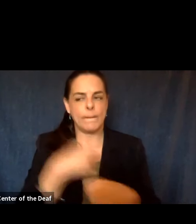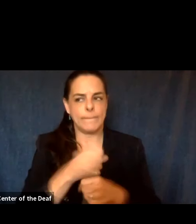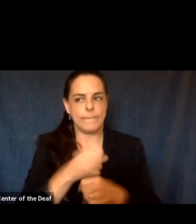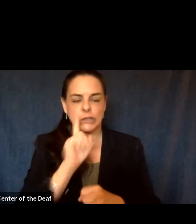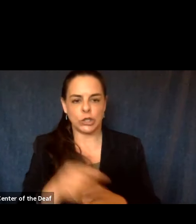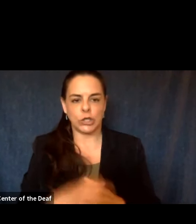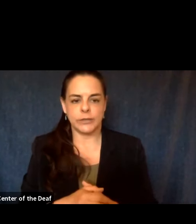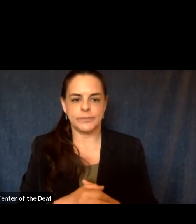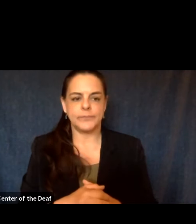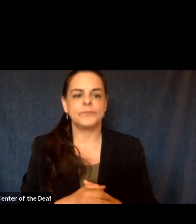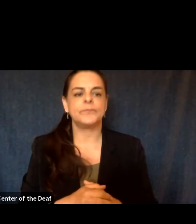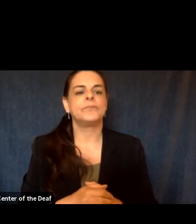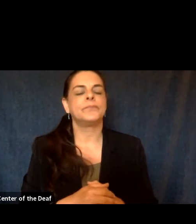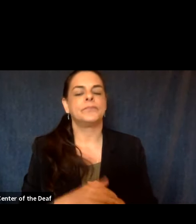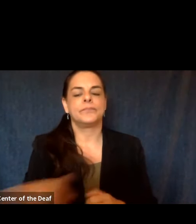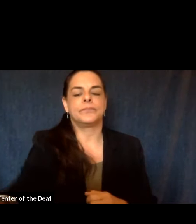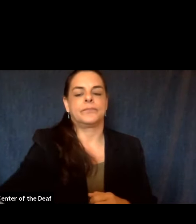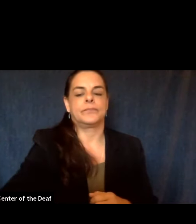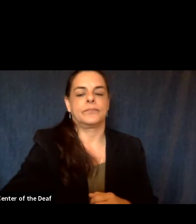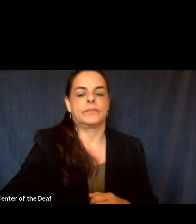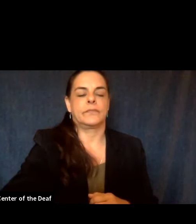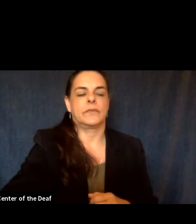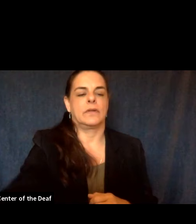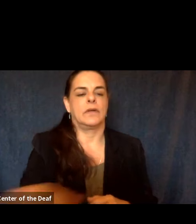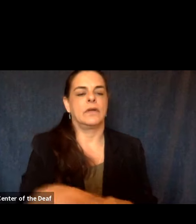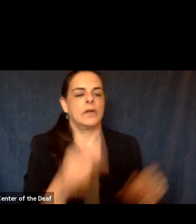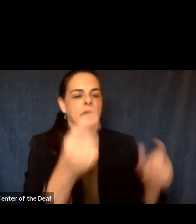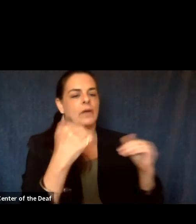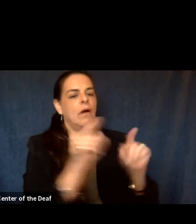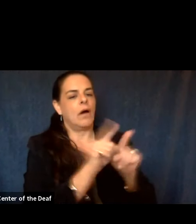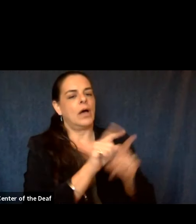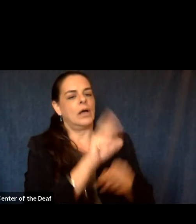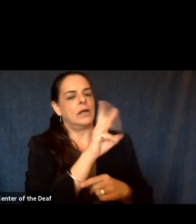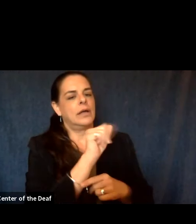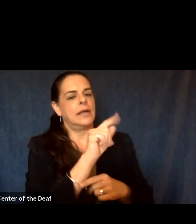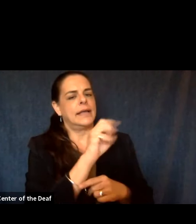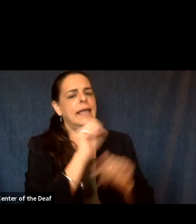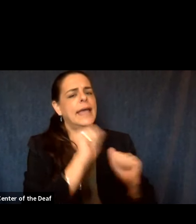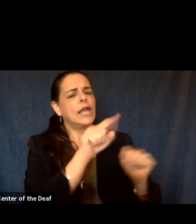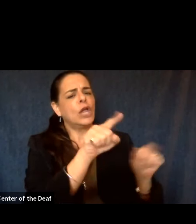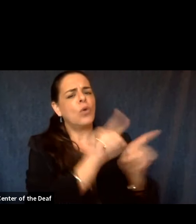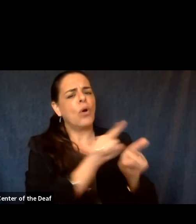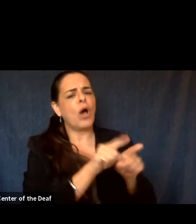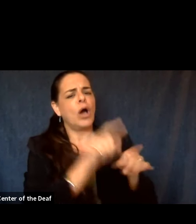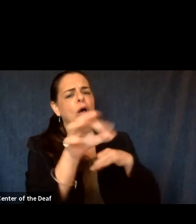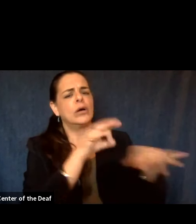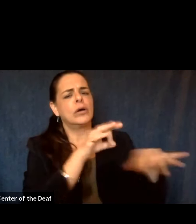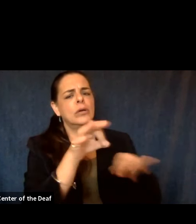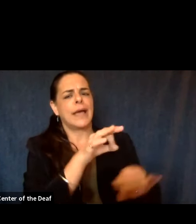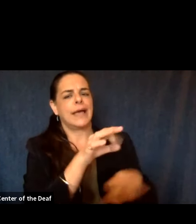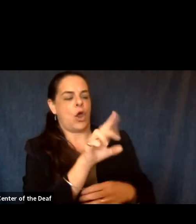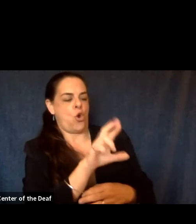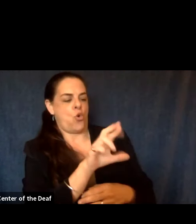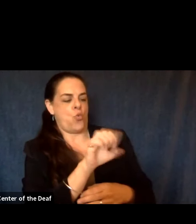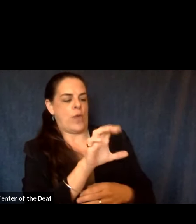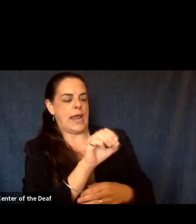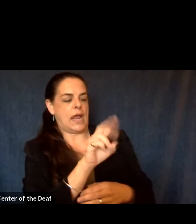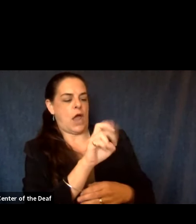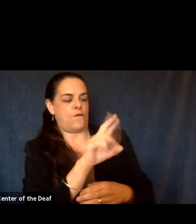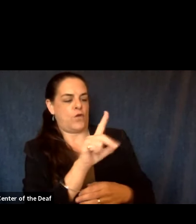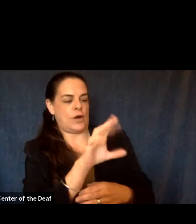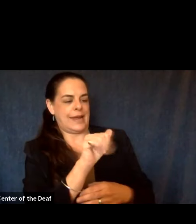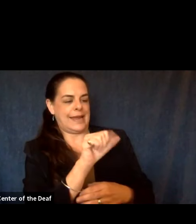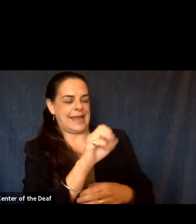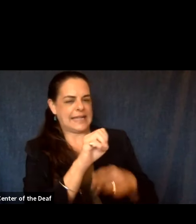get back to you with that information. Also from WATE, could you further define a recovered case? The website says it's a person out